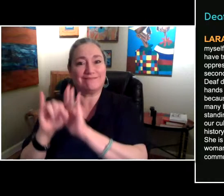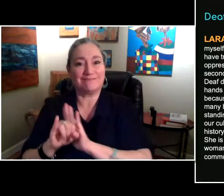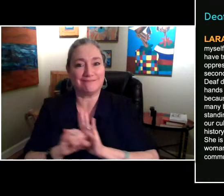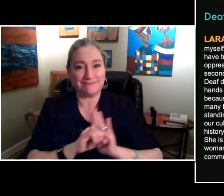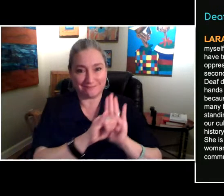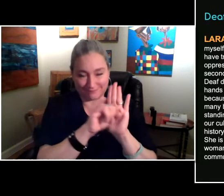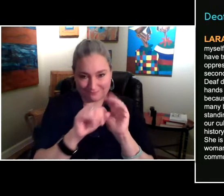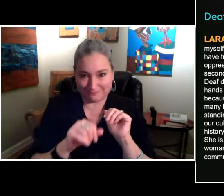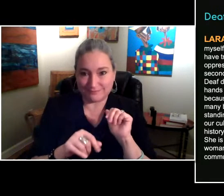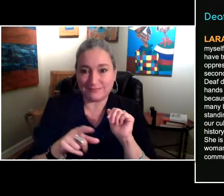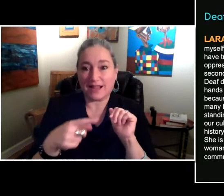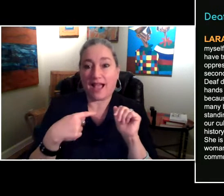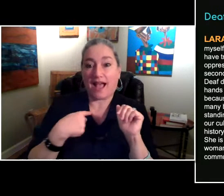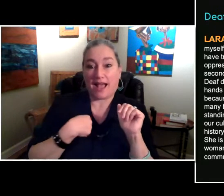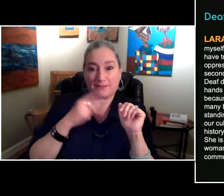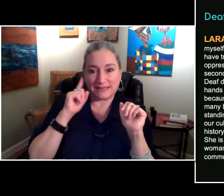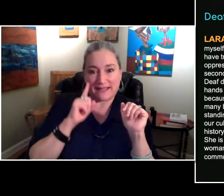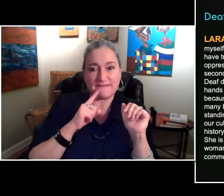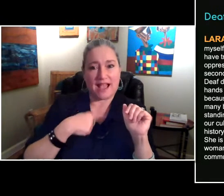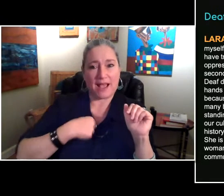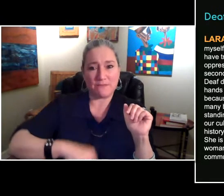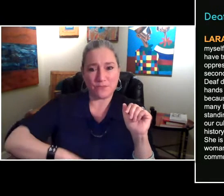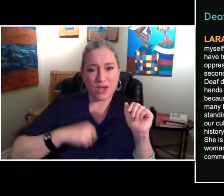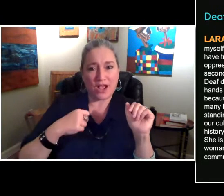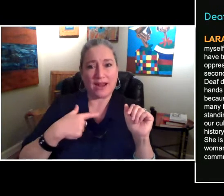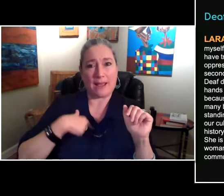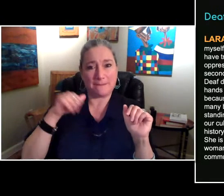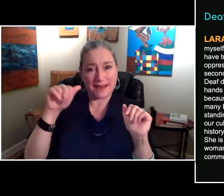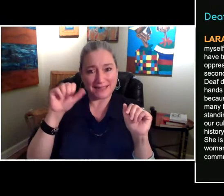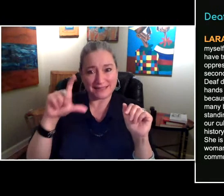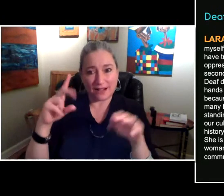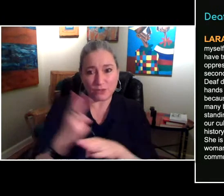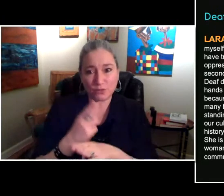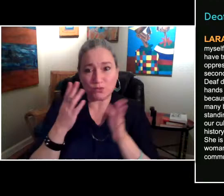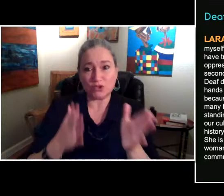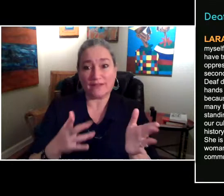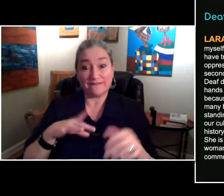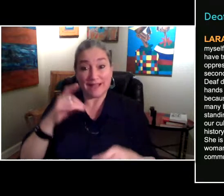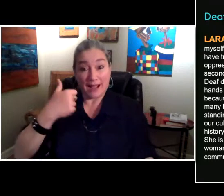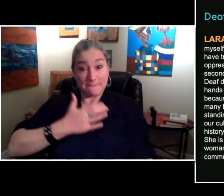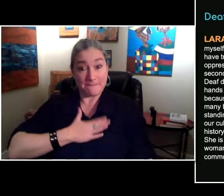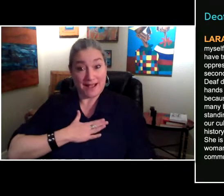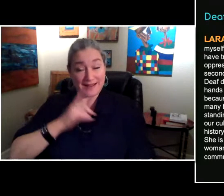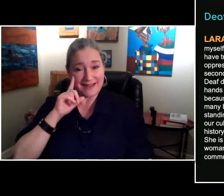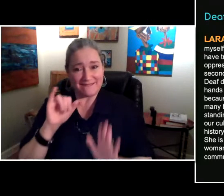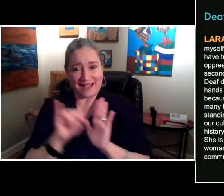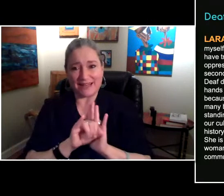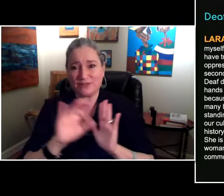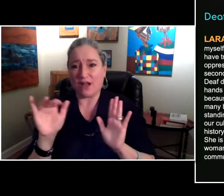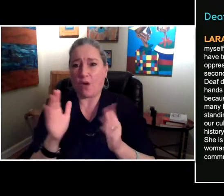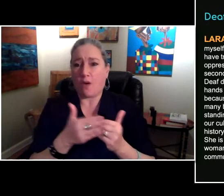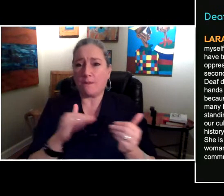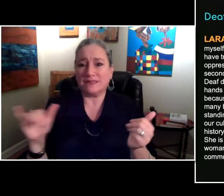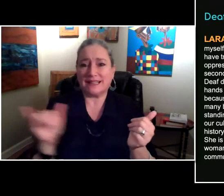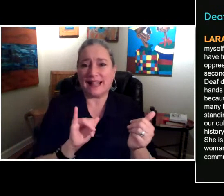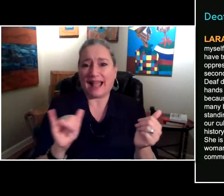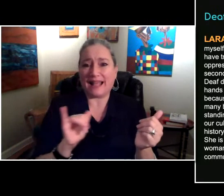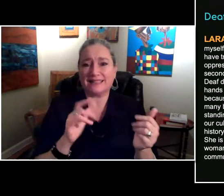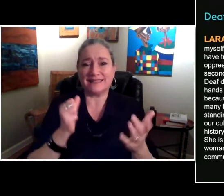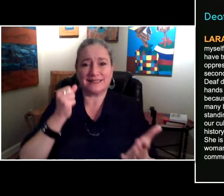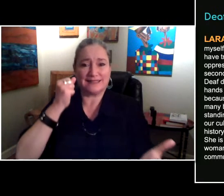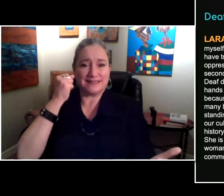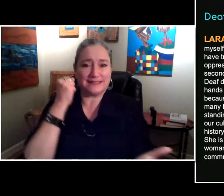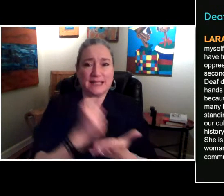contrasted with the question before, who am I? And here says, she says, I am me. I